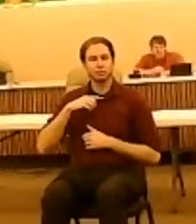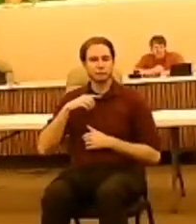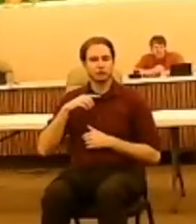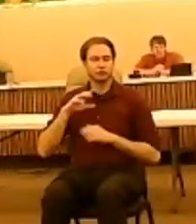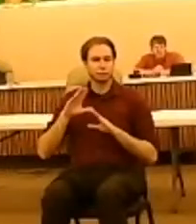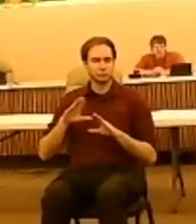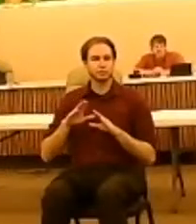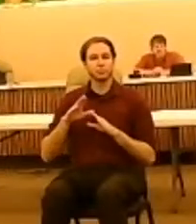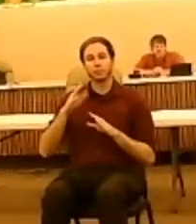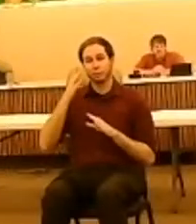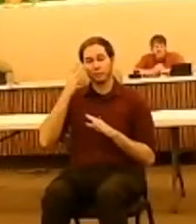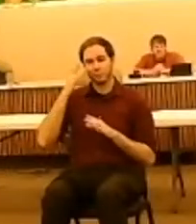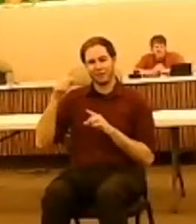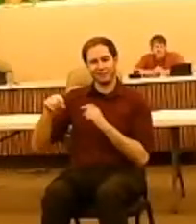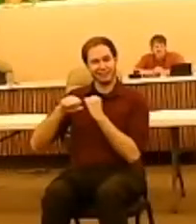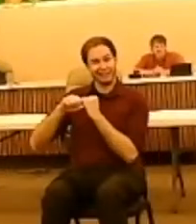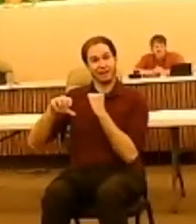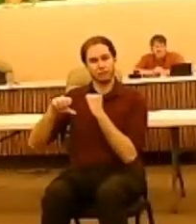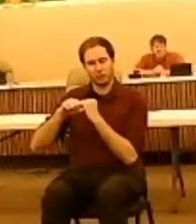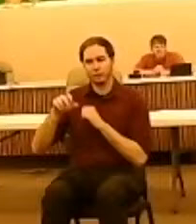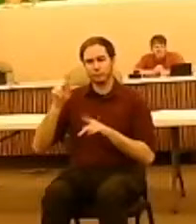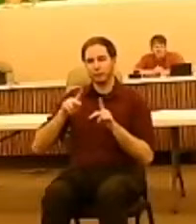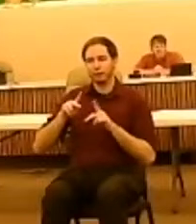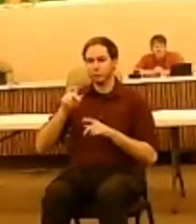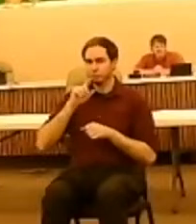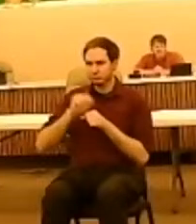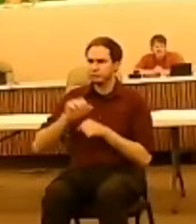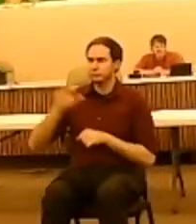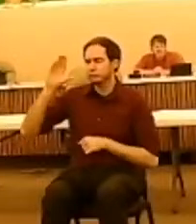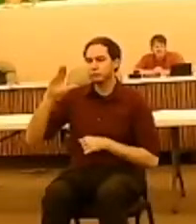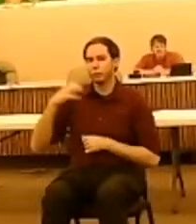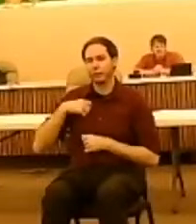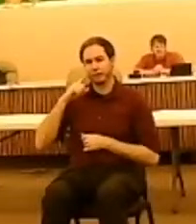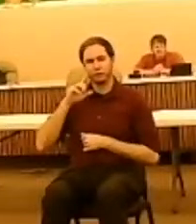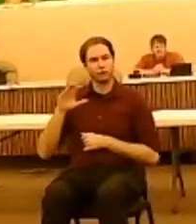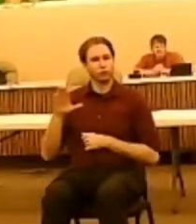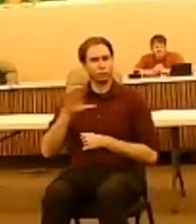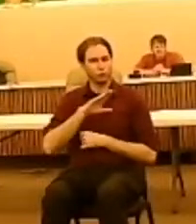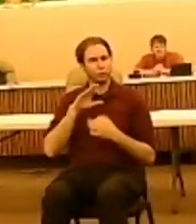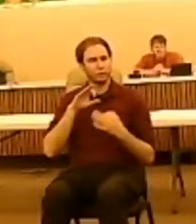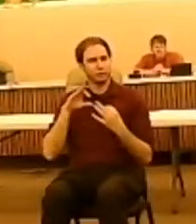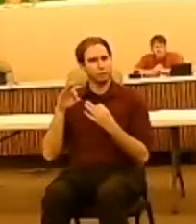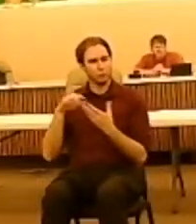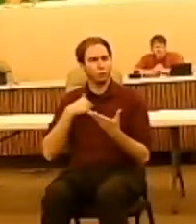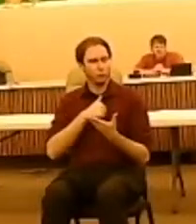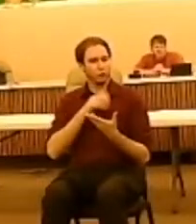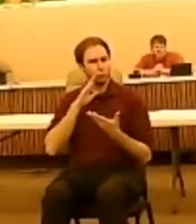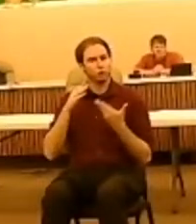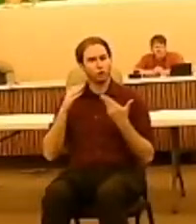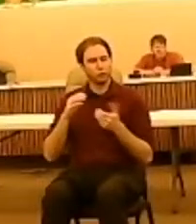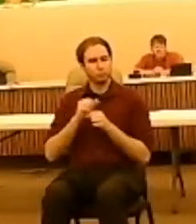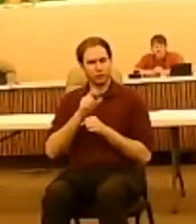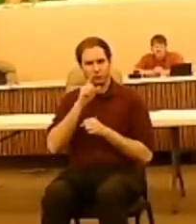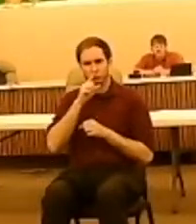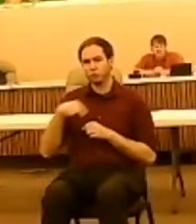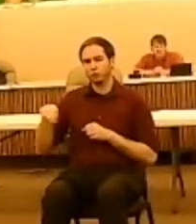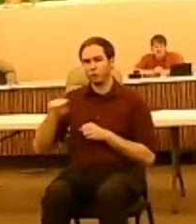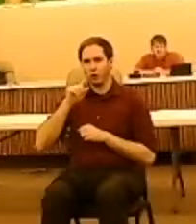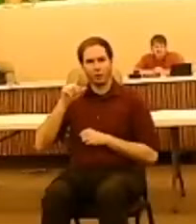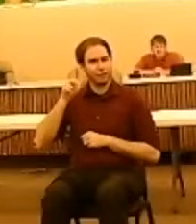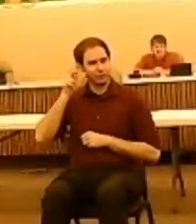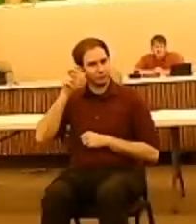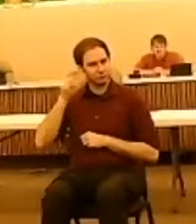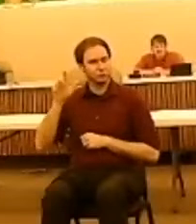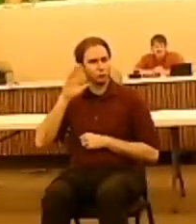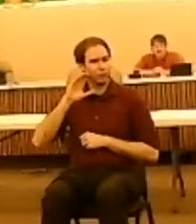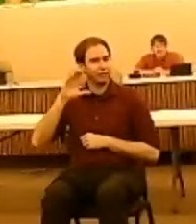But because this was advertised, people came out, we want to hear your input. We will make sure they are listening, they'll hear